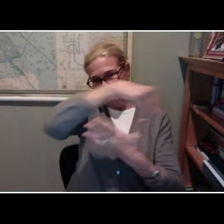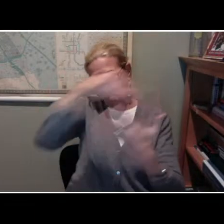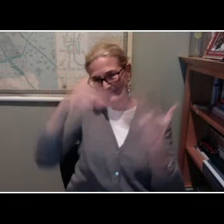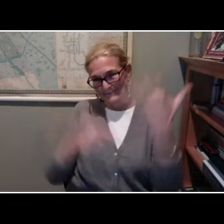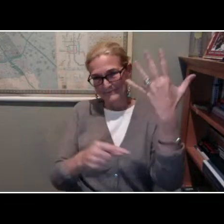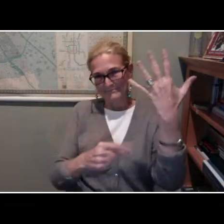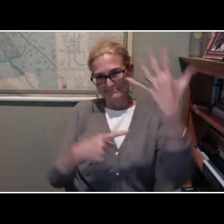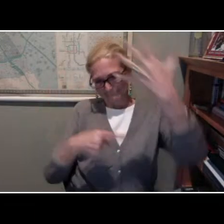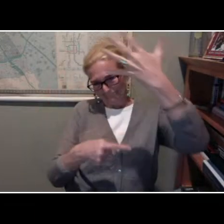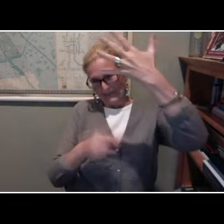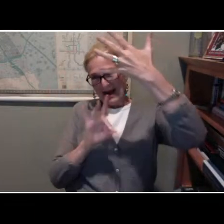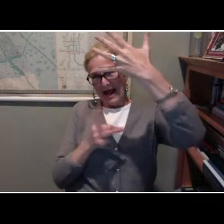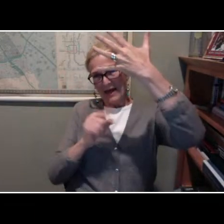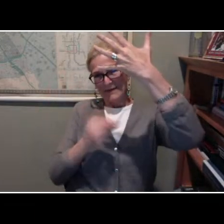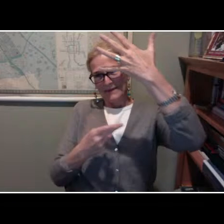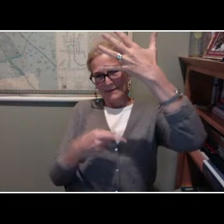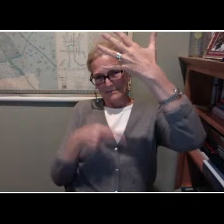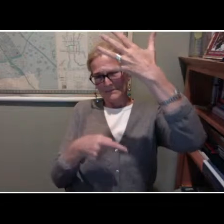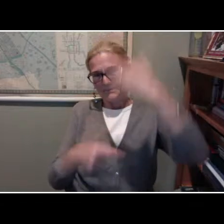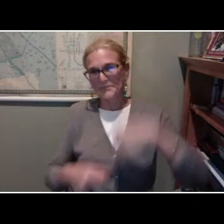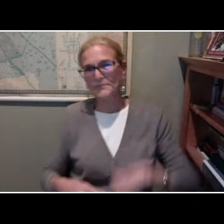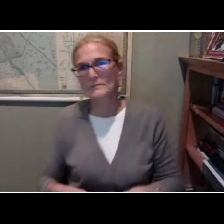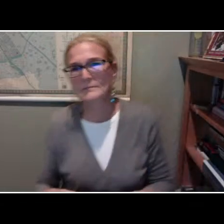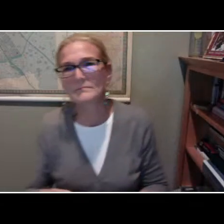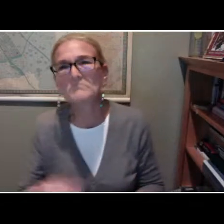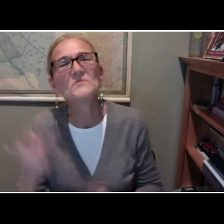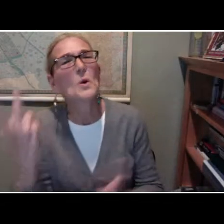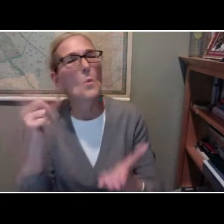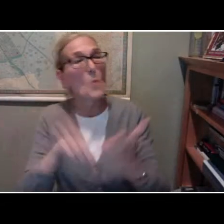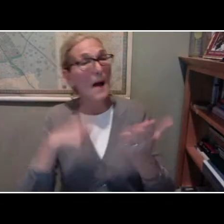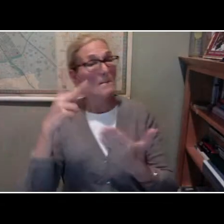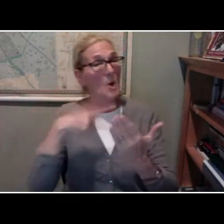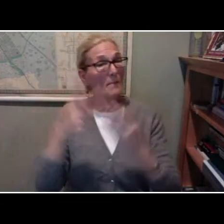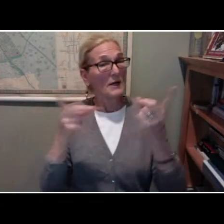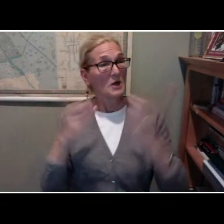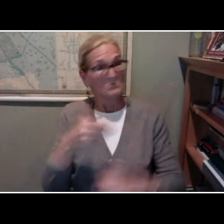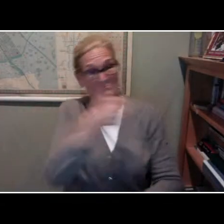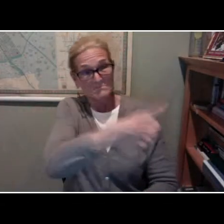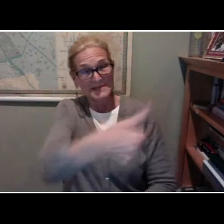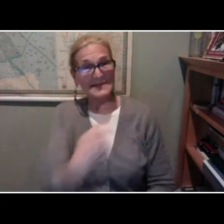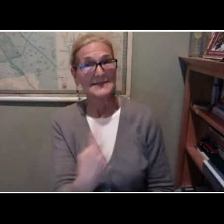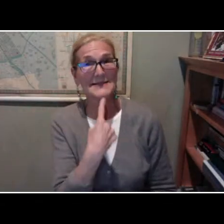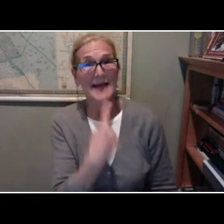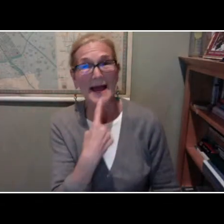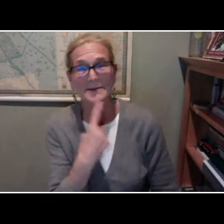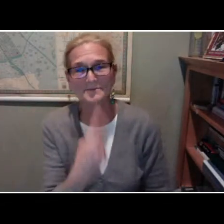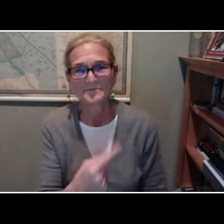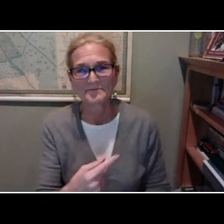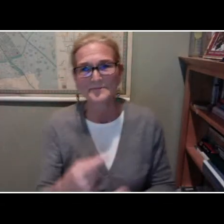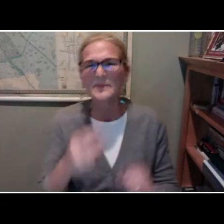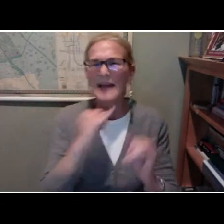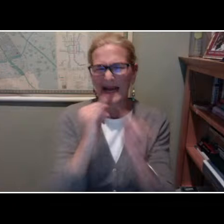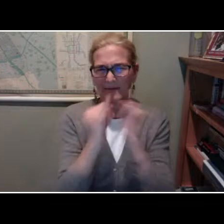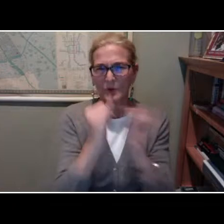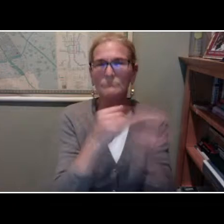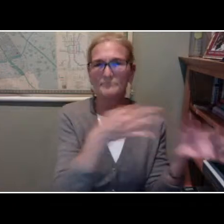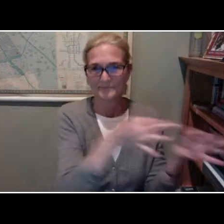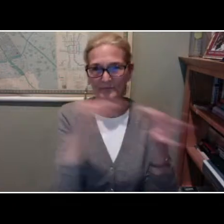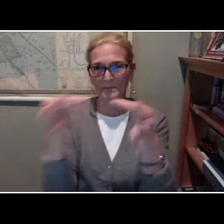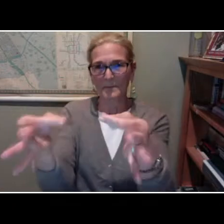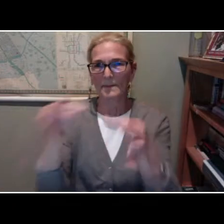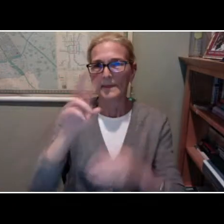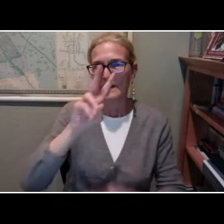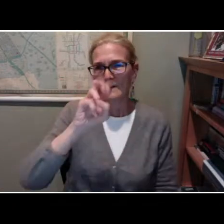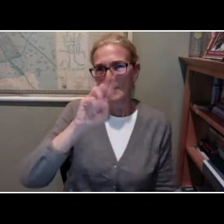NAEYC mentioned that the community members were important. They were considered an important stakeholder out of the 8 groups of people